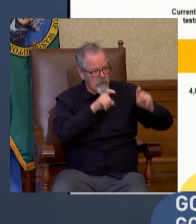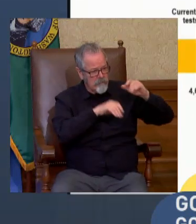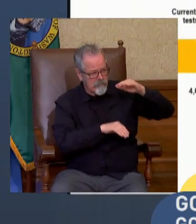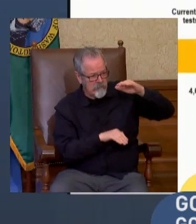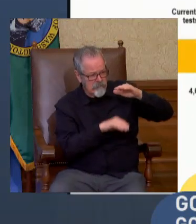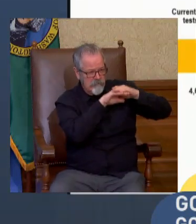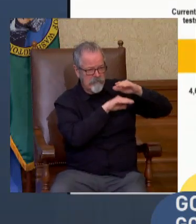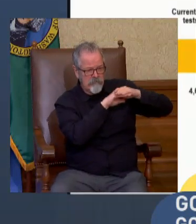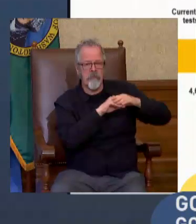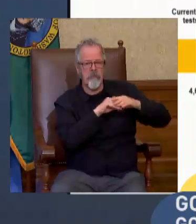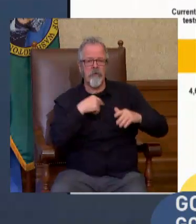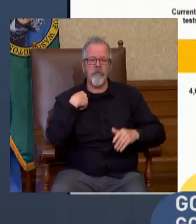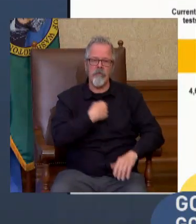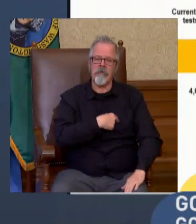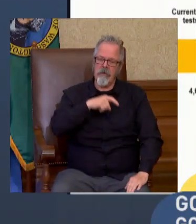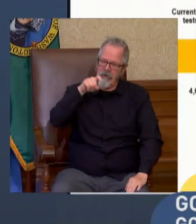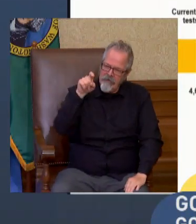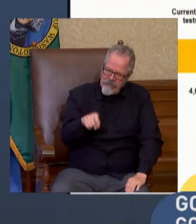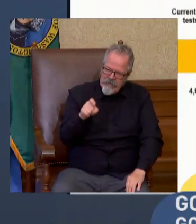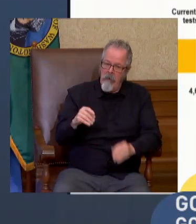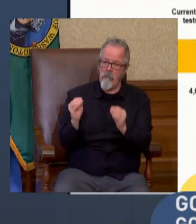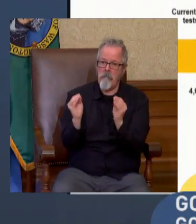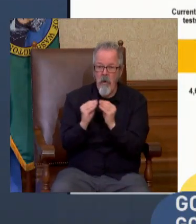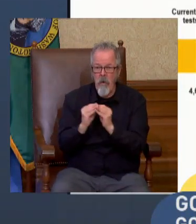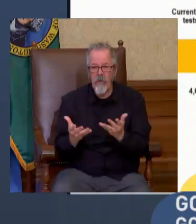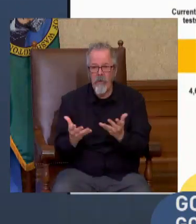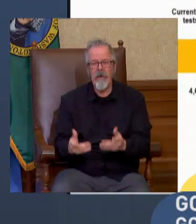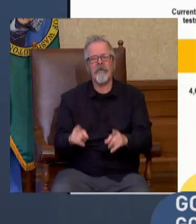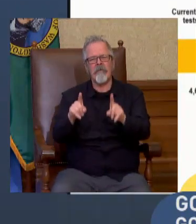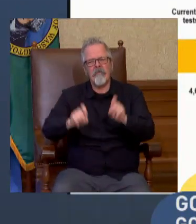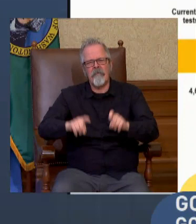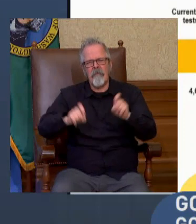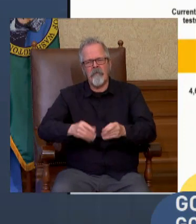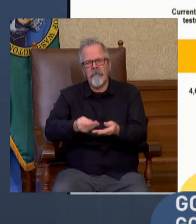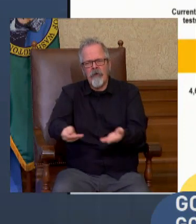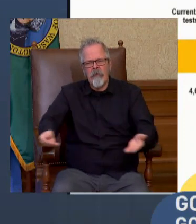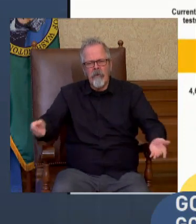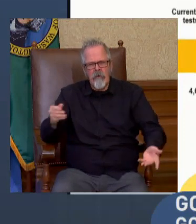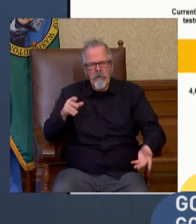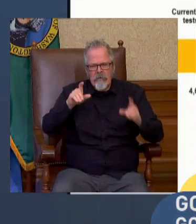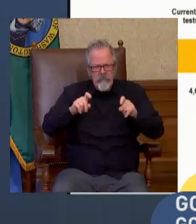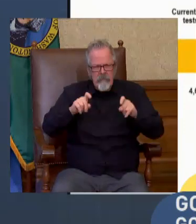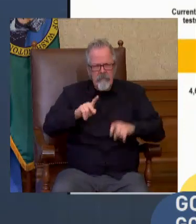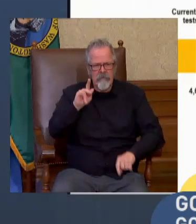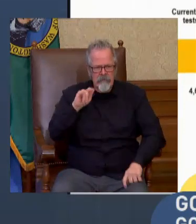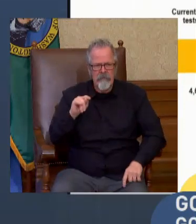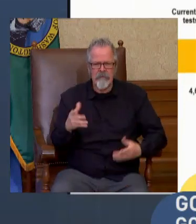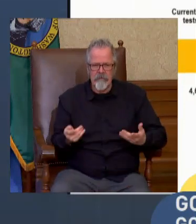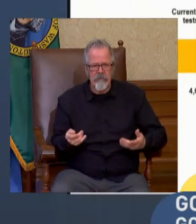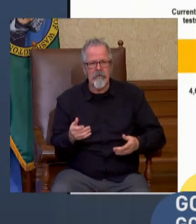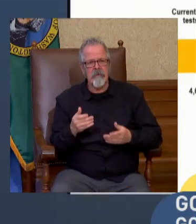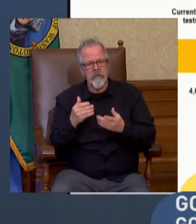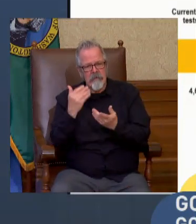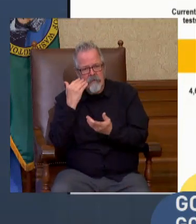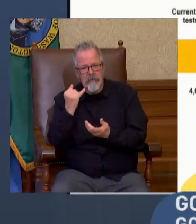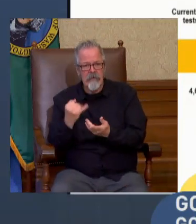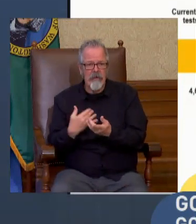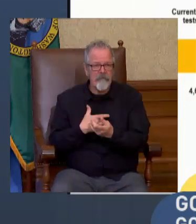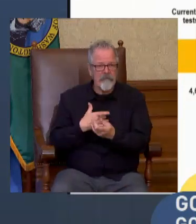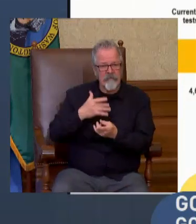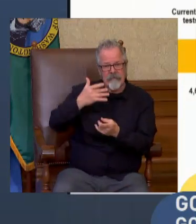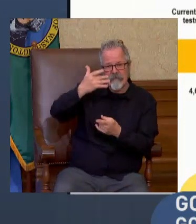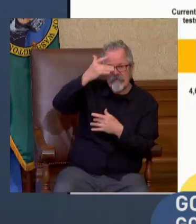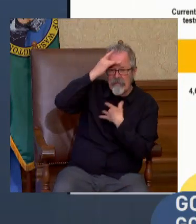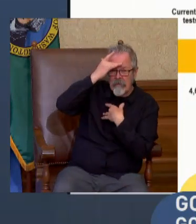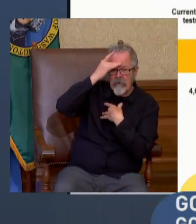a cough, boom, we can get you tested right away within 24 hours, and we can take the next measure. Now, our success